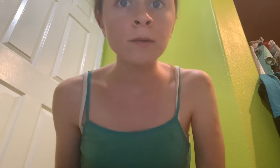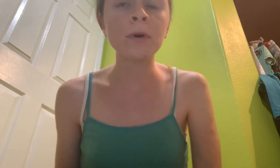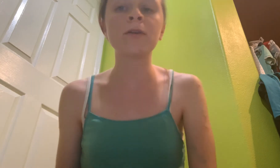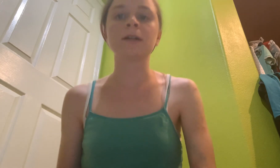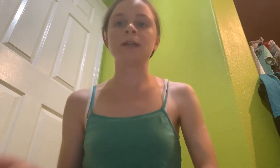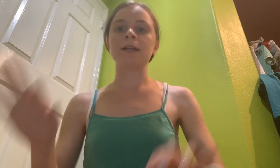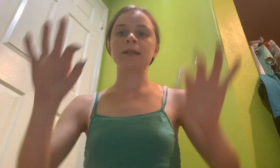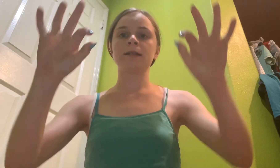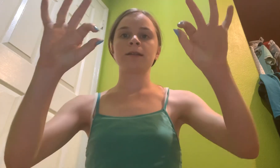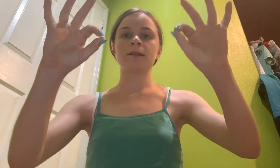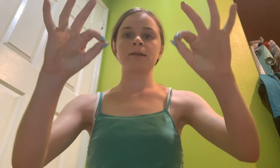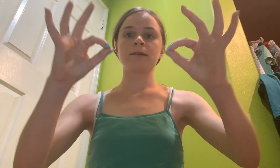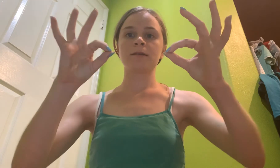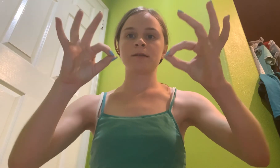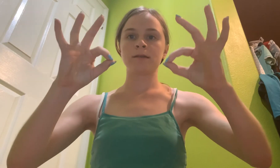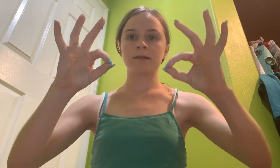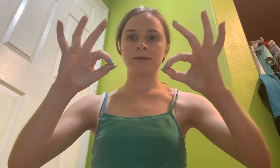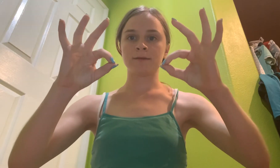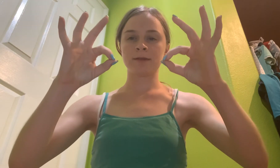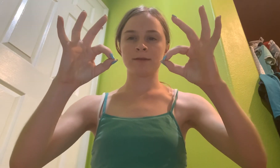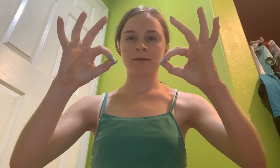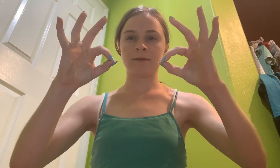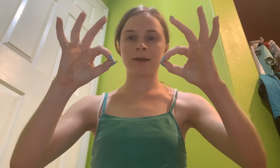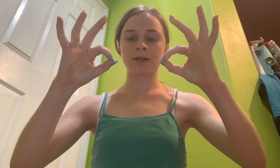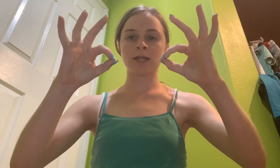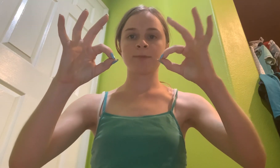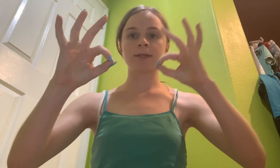Polka dotted. You have two F-hand shapes